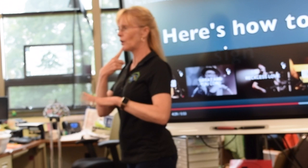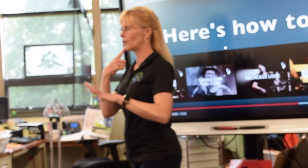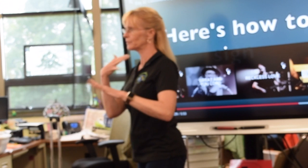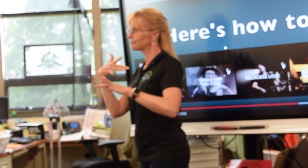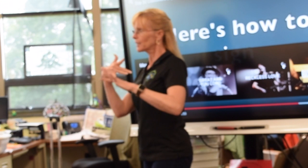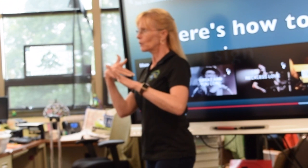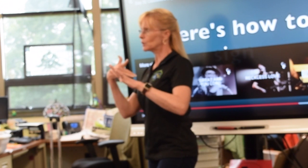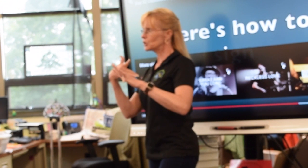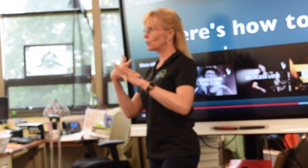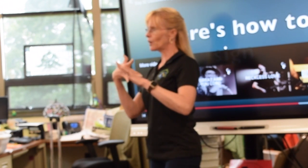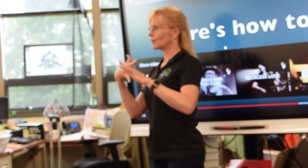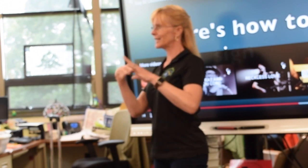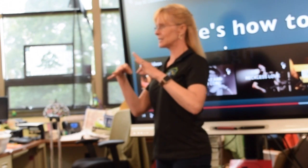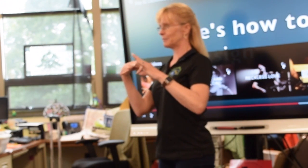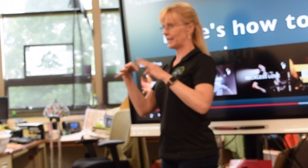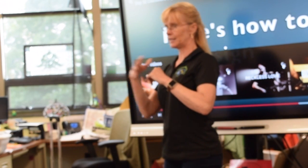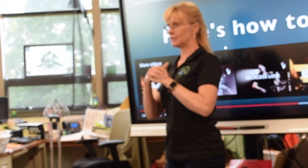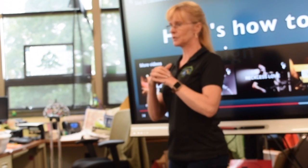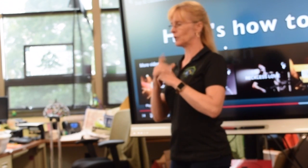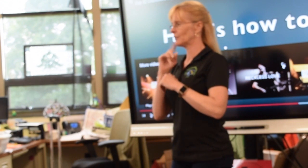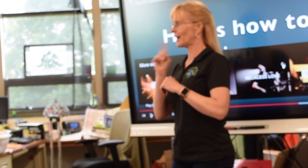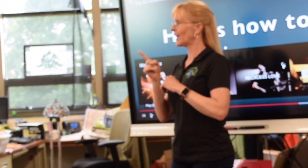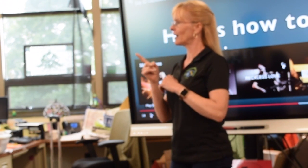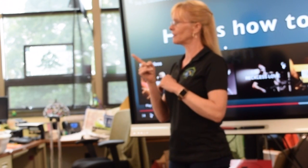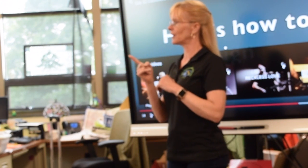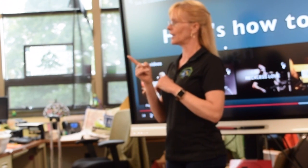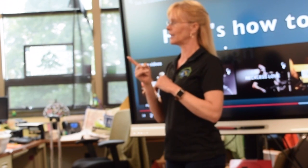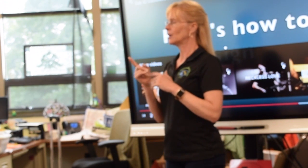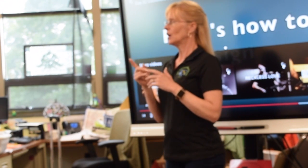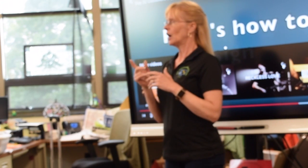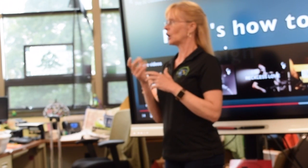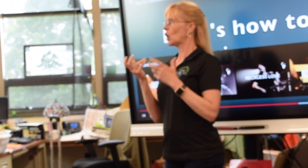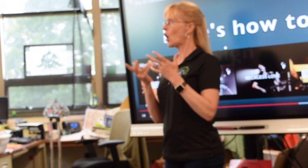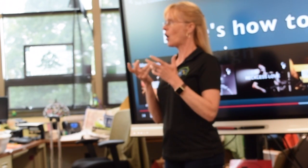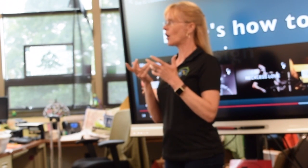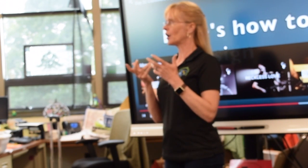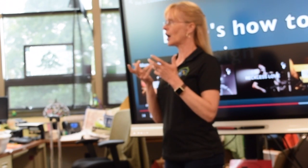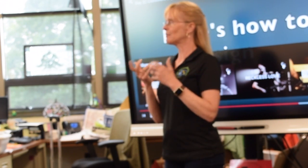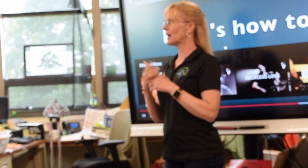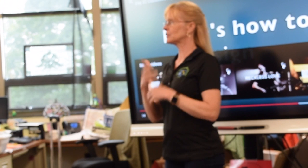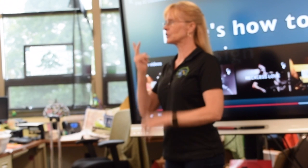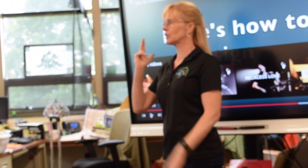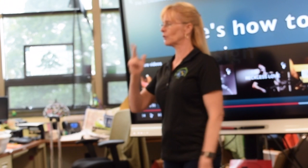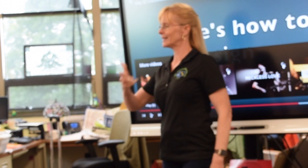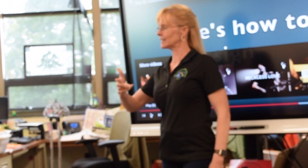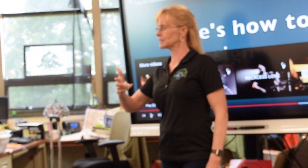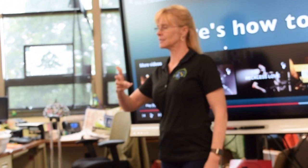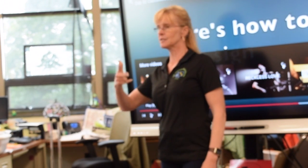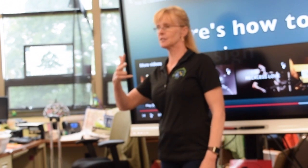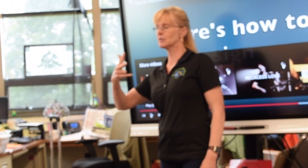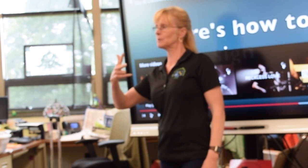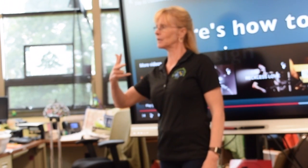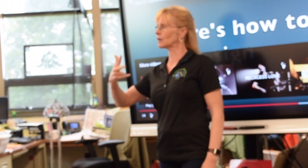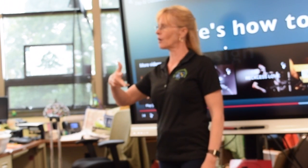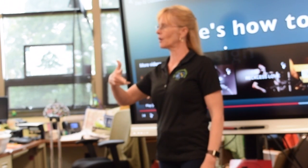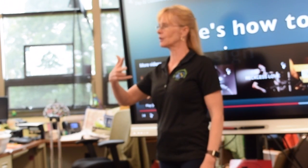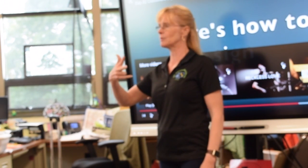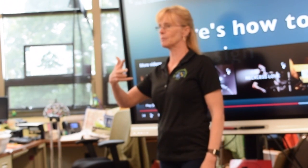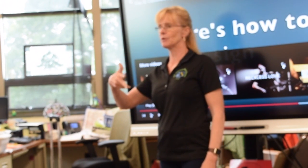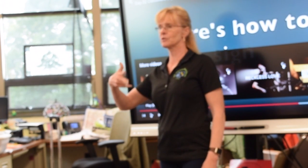are explaining. So if I have a car, I'm not just going to go this, because this could be a car, it could be a motorcycle,